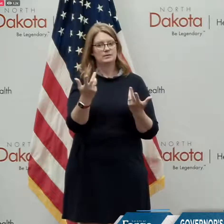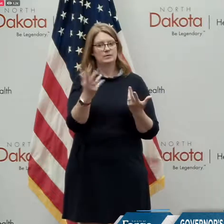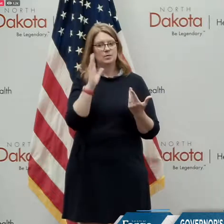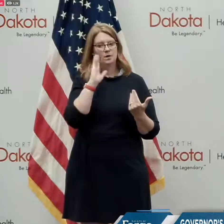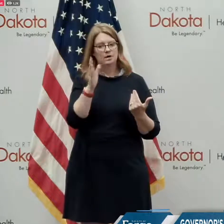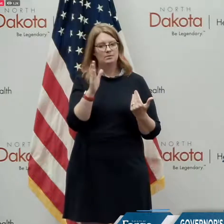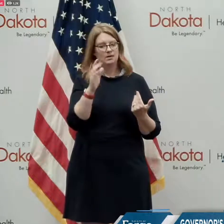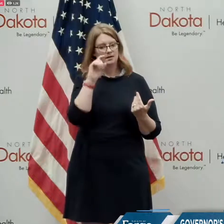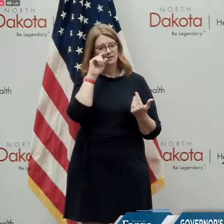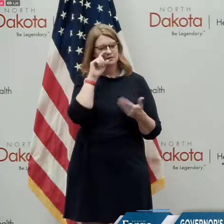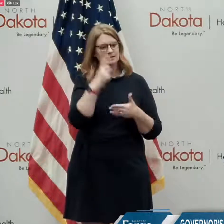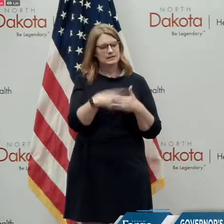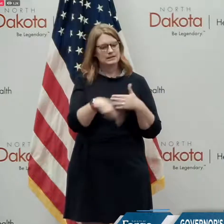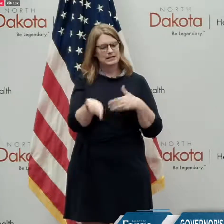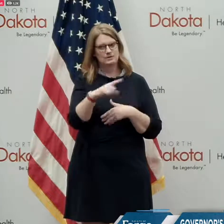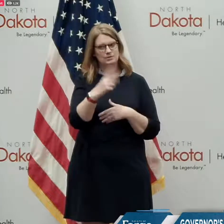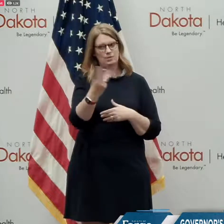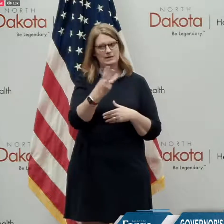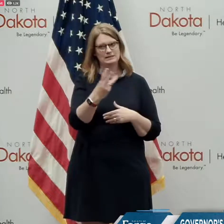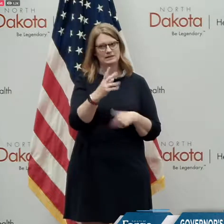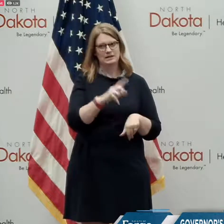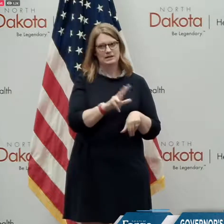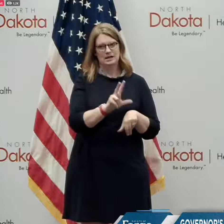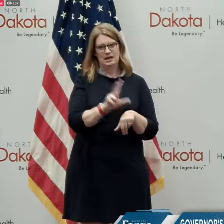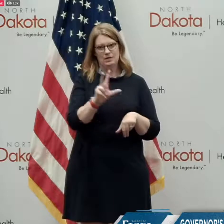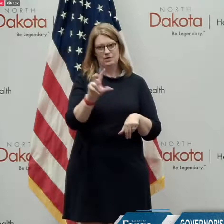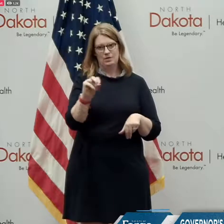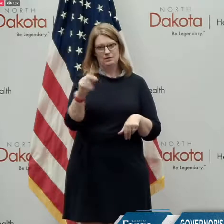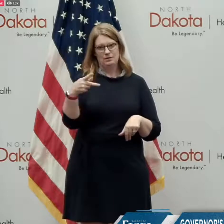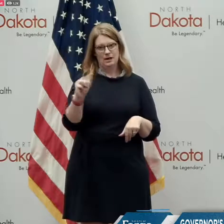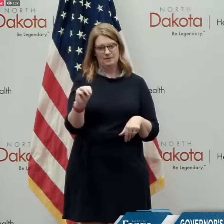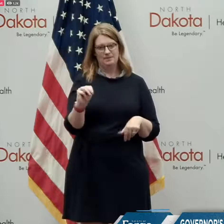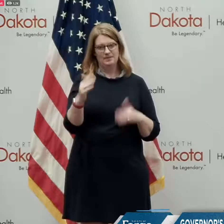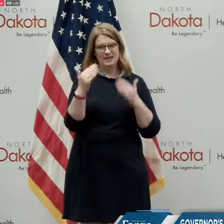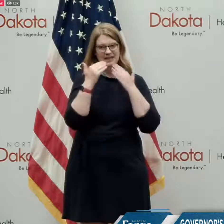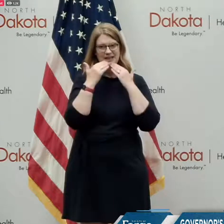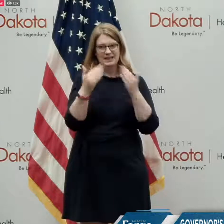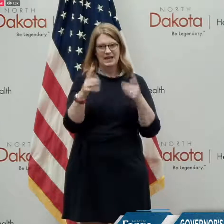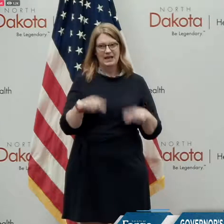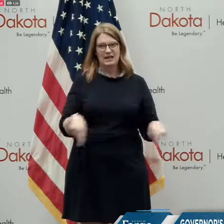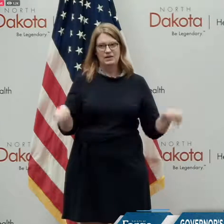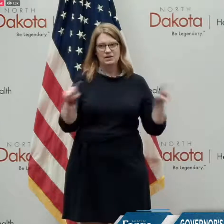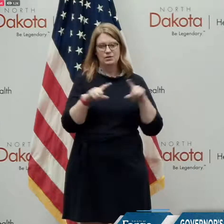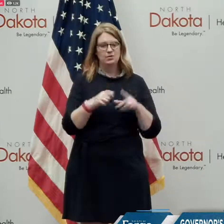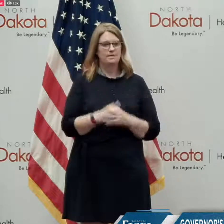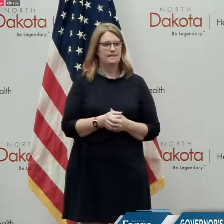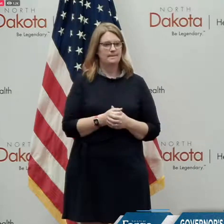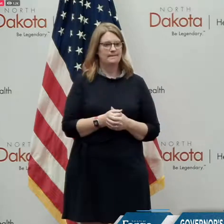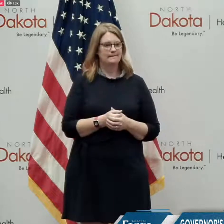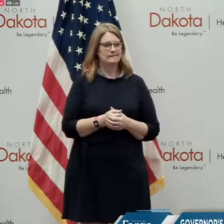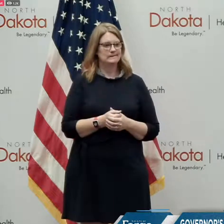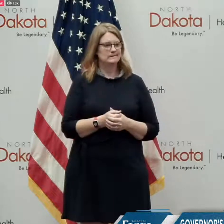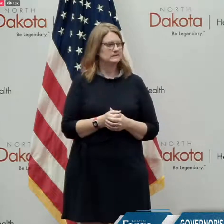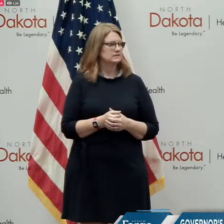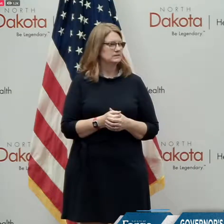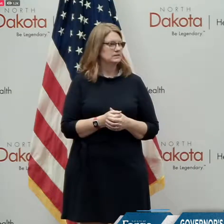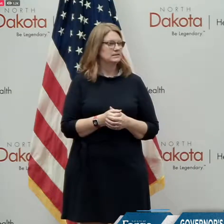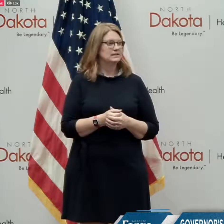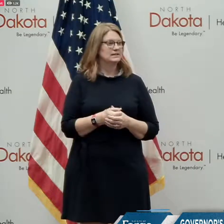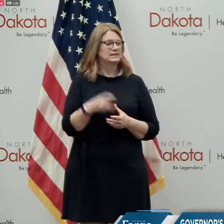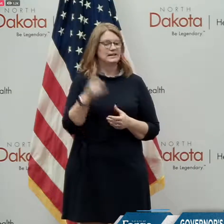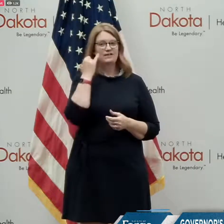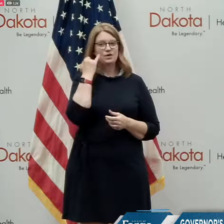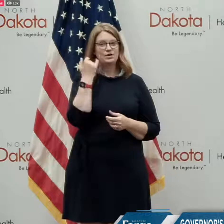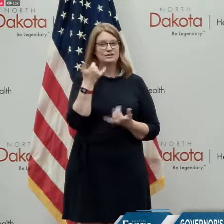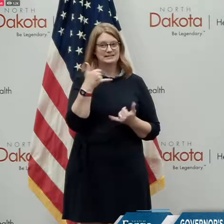be next Wednesday at 3:30 p.m. Thank you all. And if you're a heroic viewer and you're